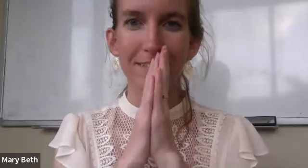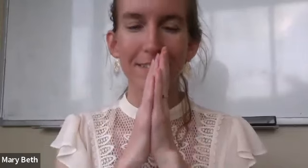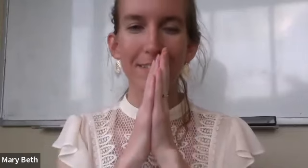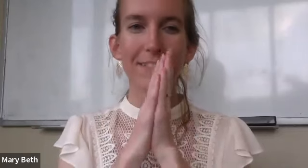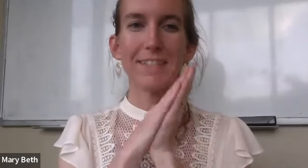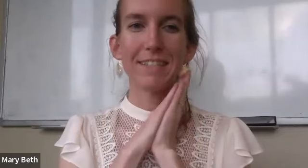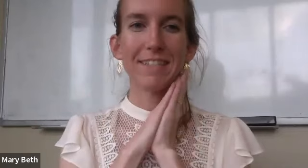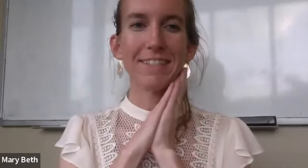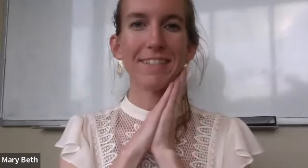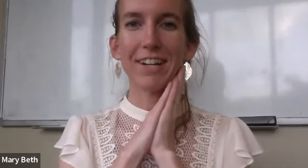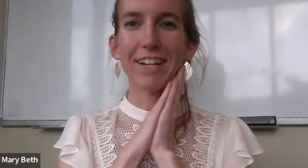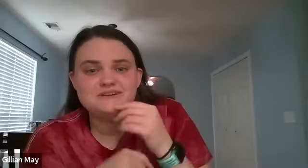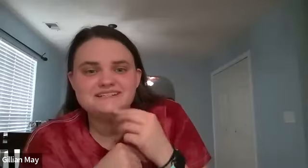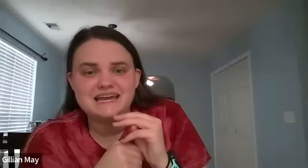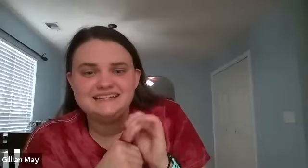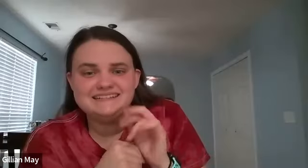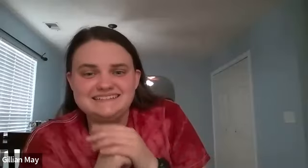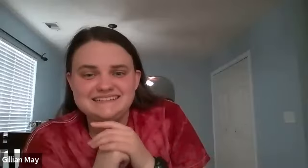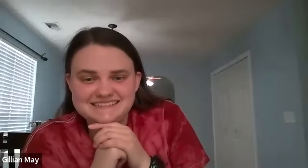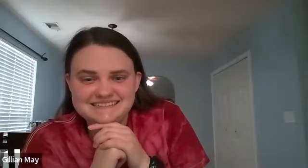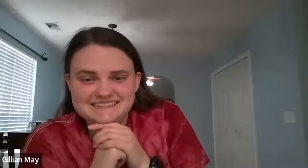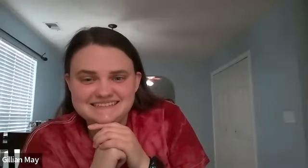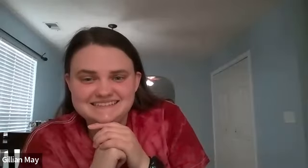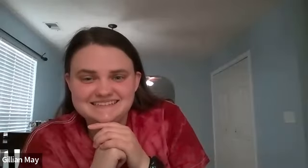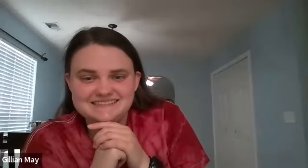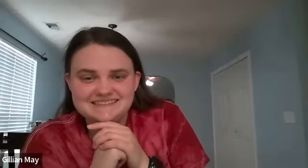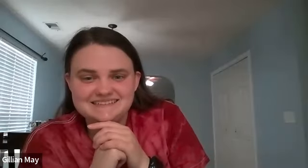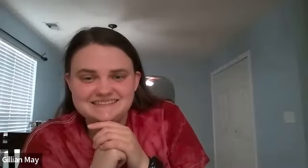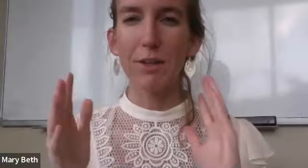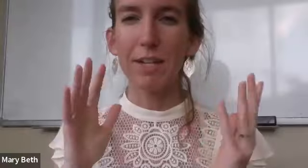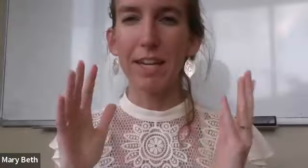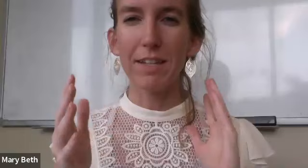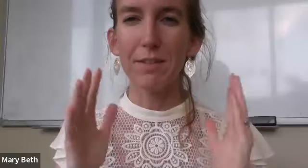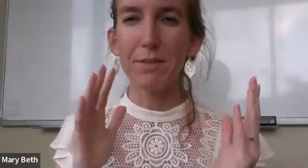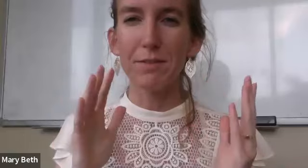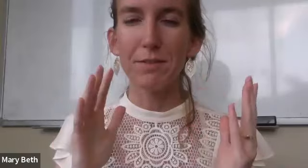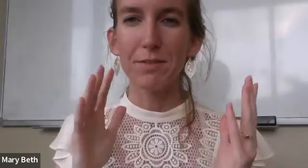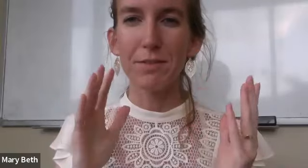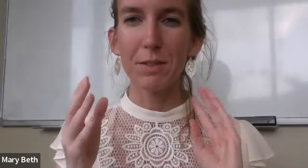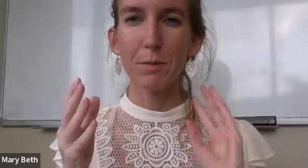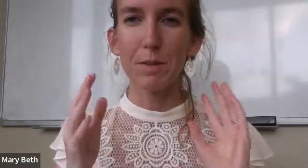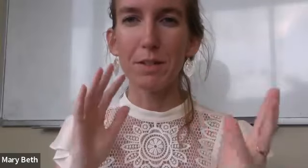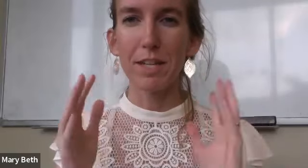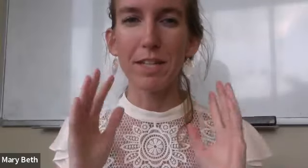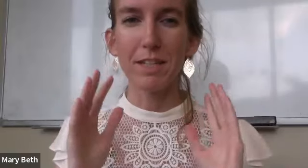hard. But yes, what were you gonna say? I think I saw you say like creative. So creative is